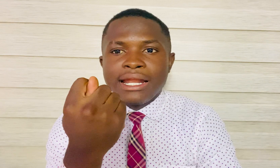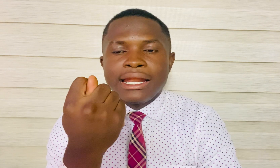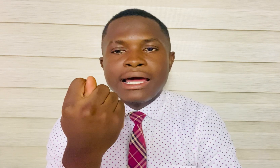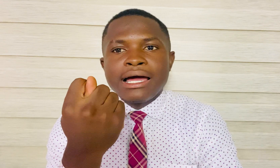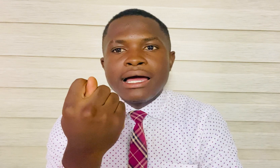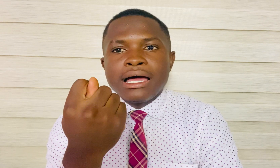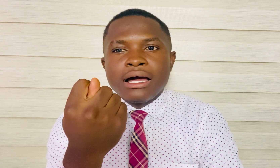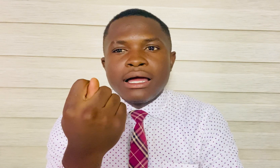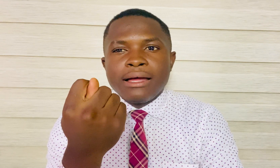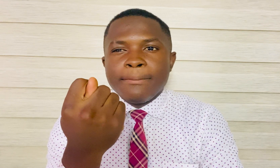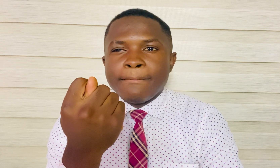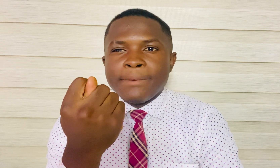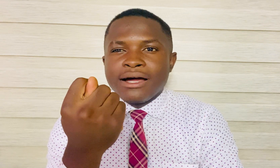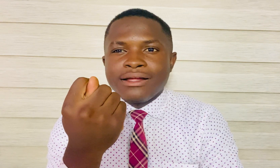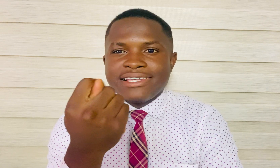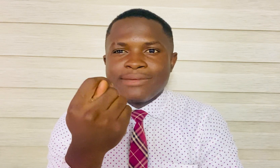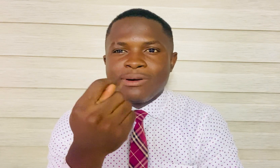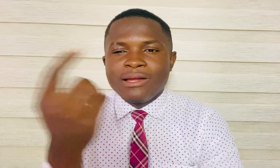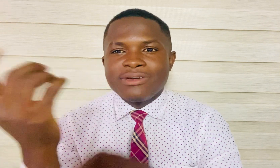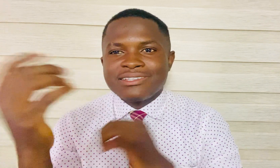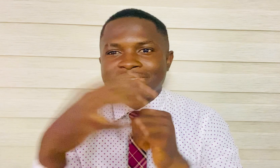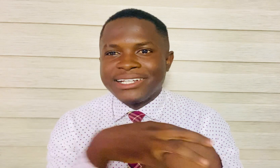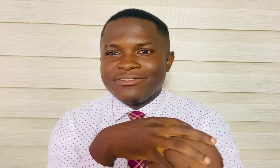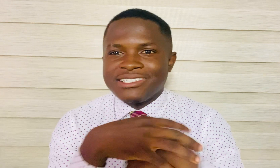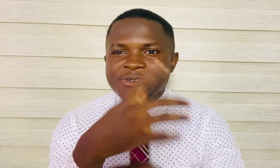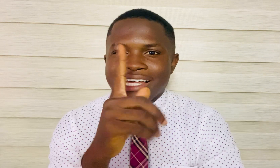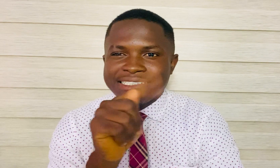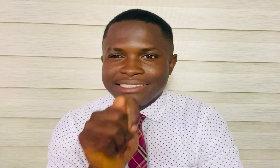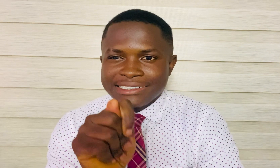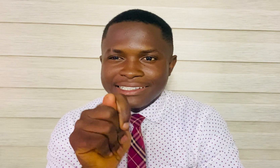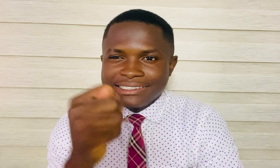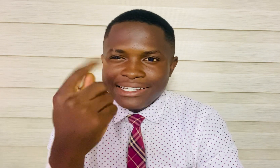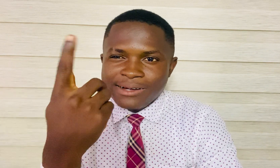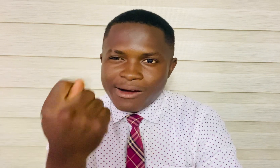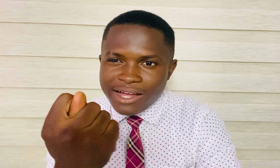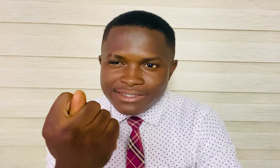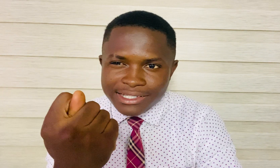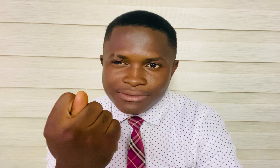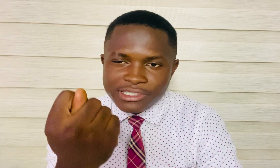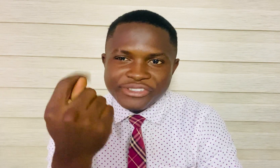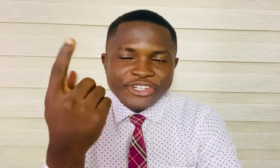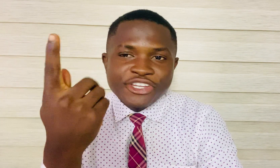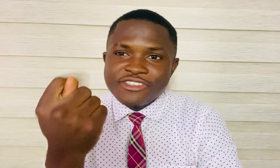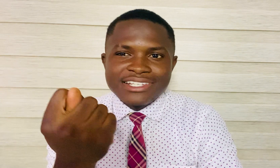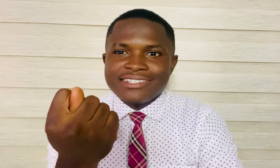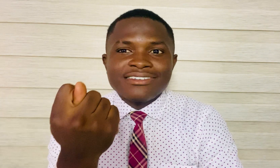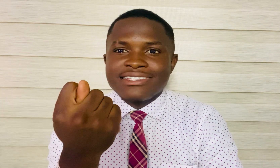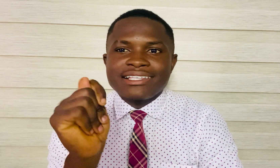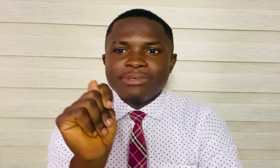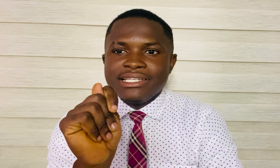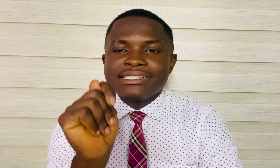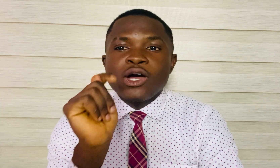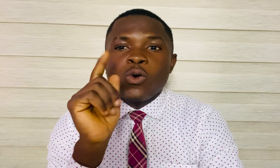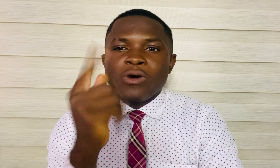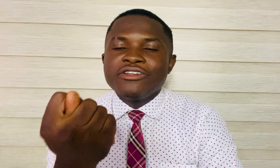one, there's a popular person on television who does this and say, I'll have sex with you. So this is not sex, please. When you do